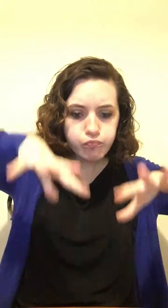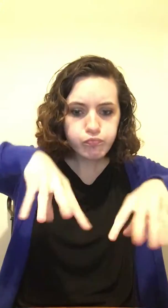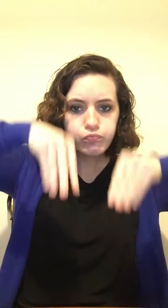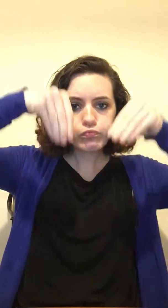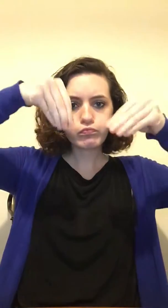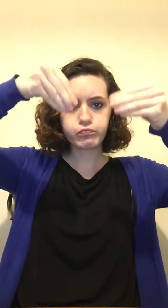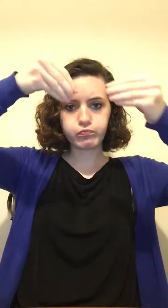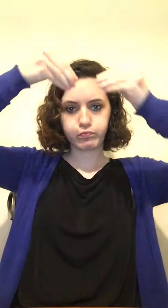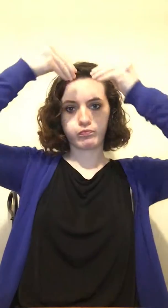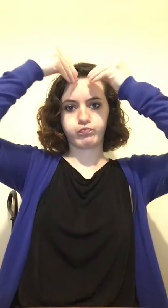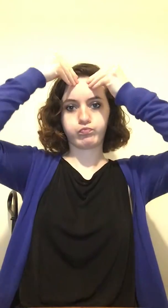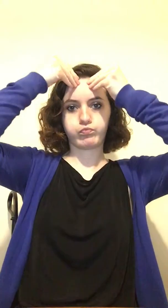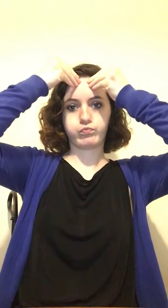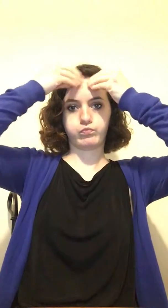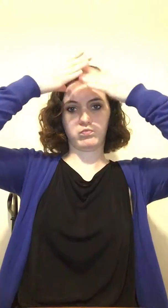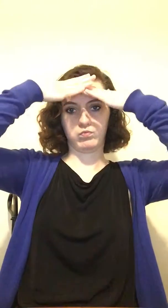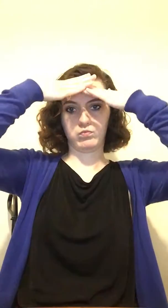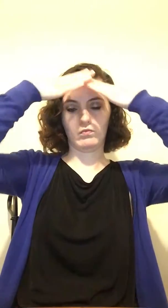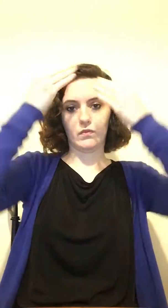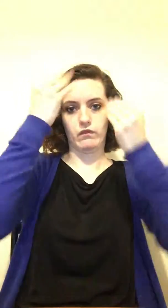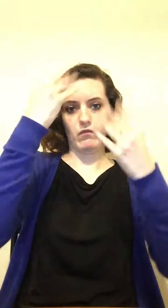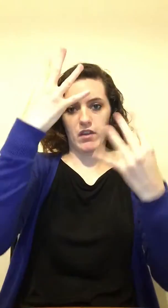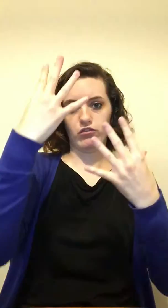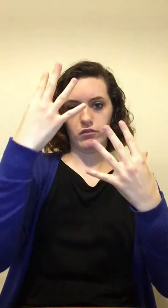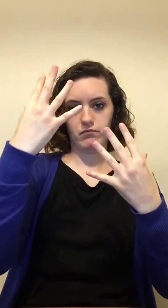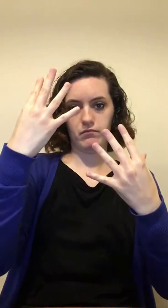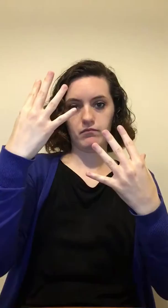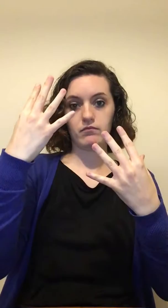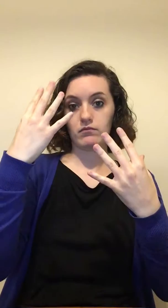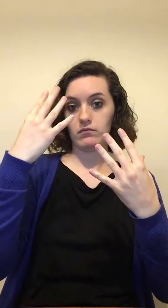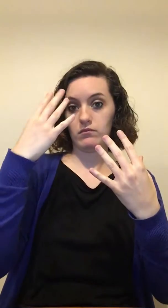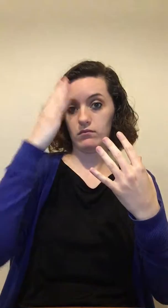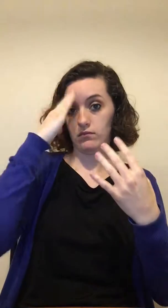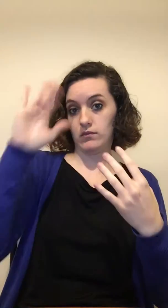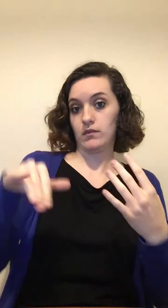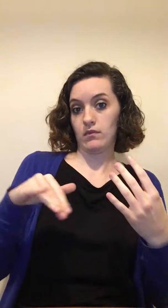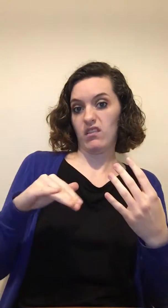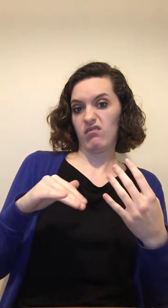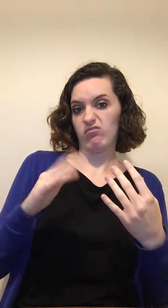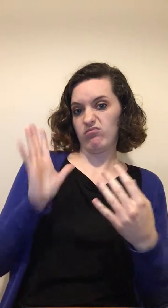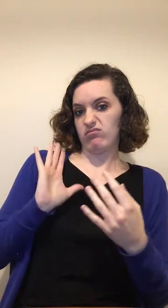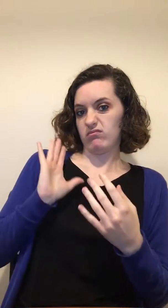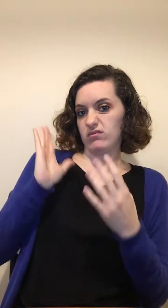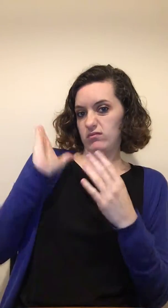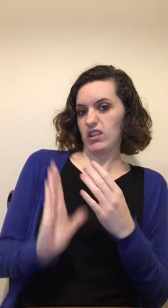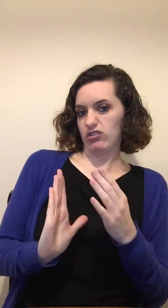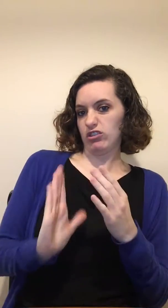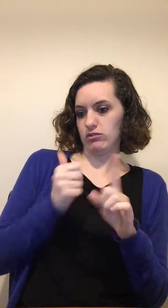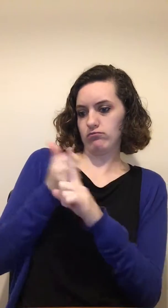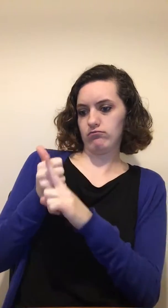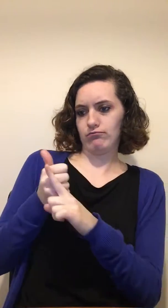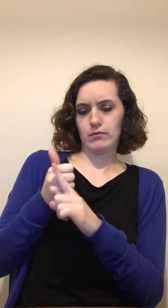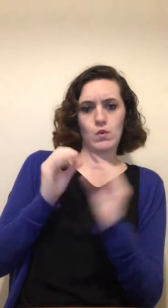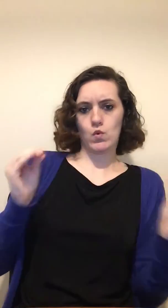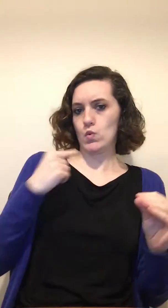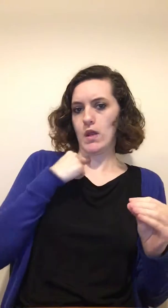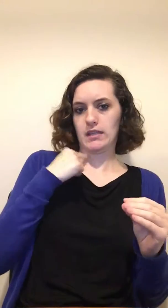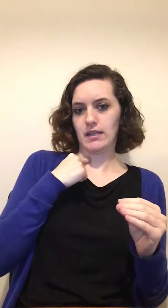Now that you did not have other people here with different accents, I might as well say that my accent is a little bit British,